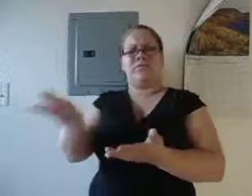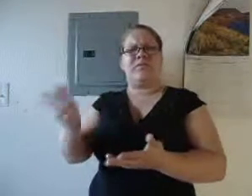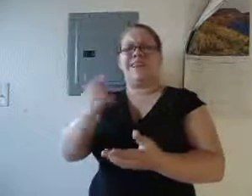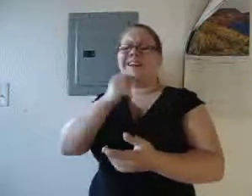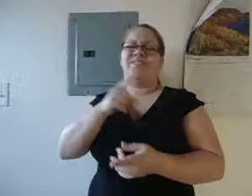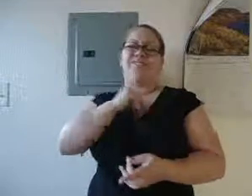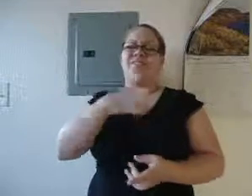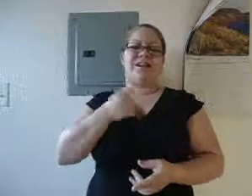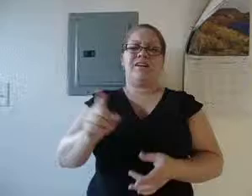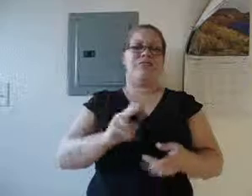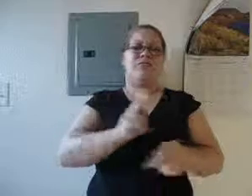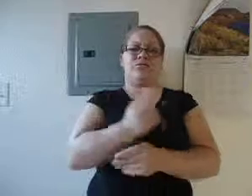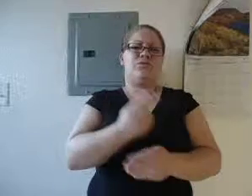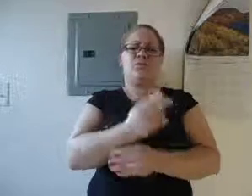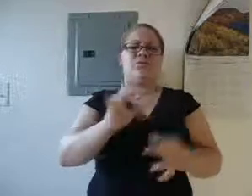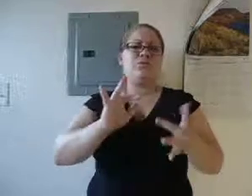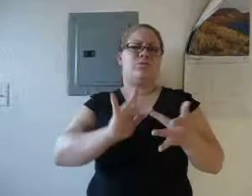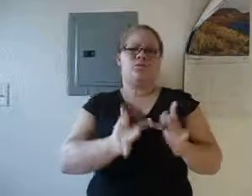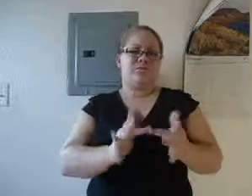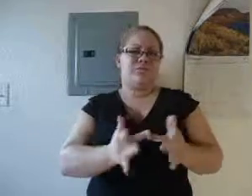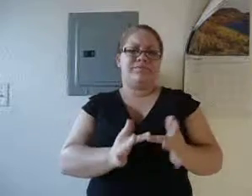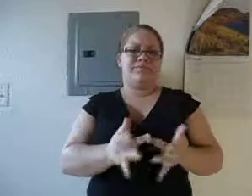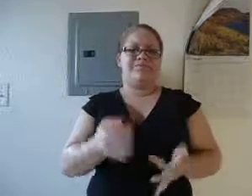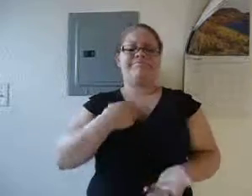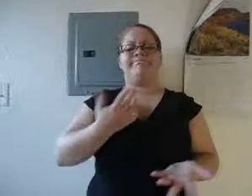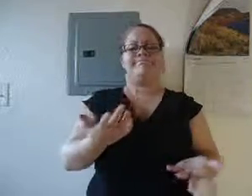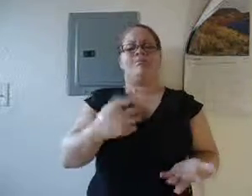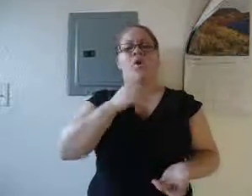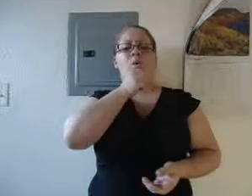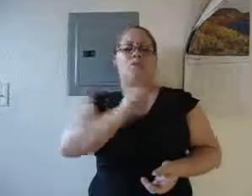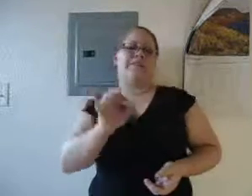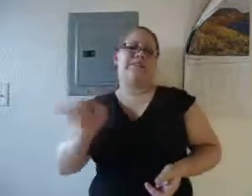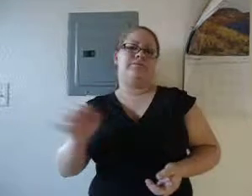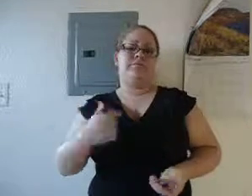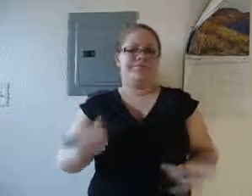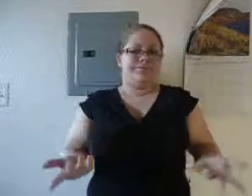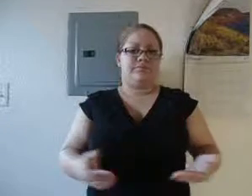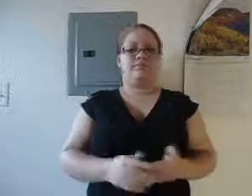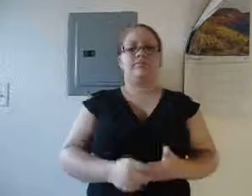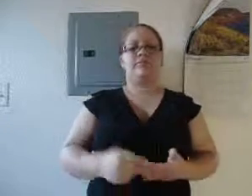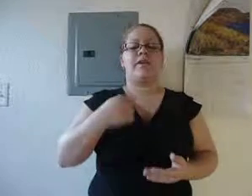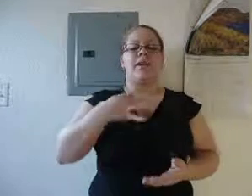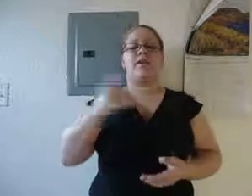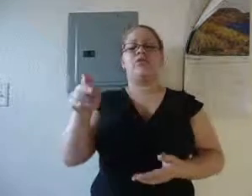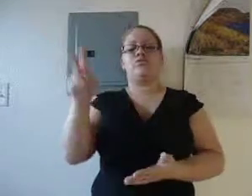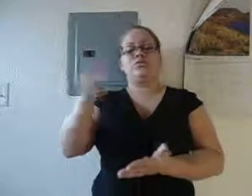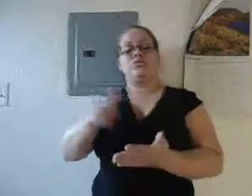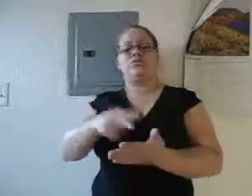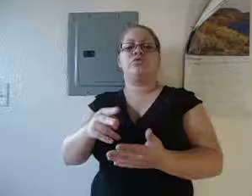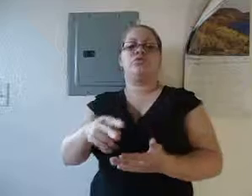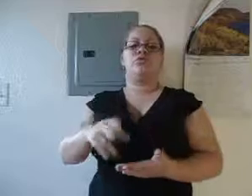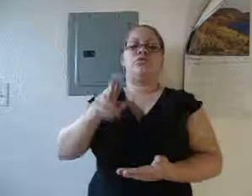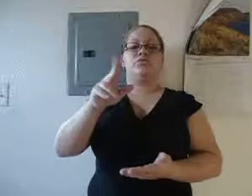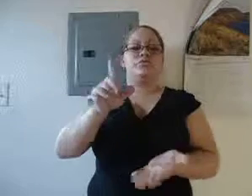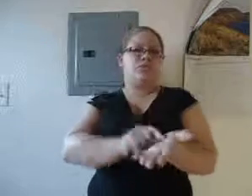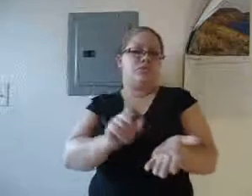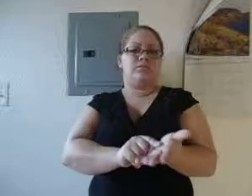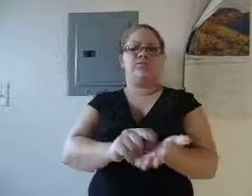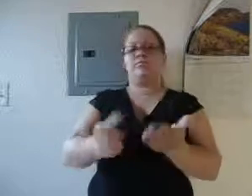for them to actually go look in journals, newspapers, and magazines. Also, some of the information you get on the web